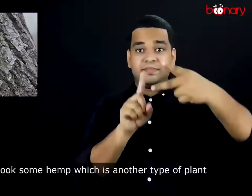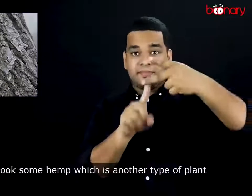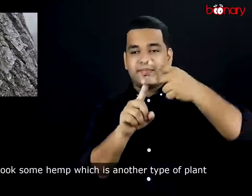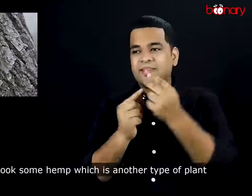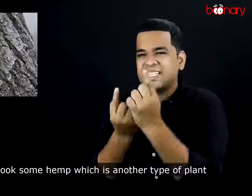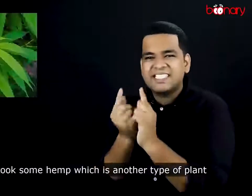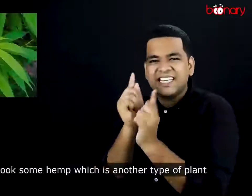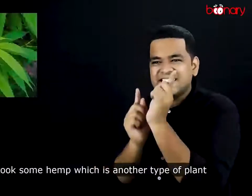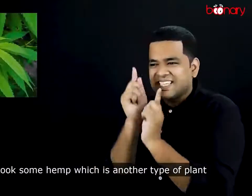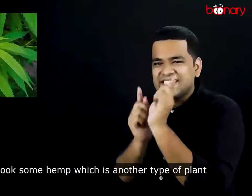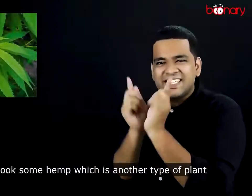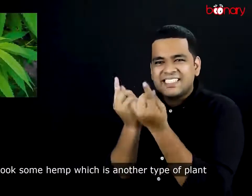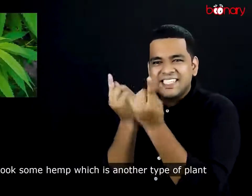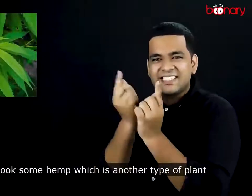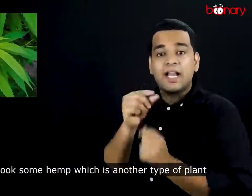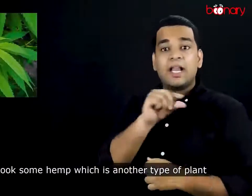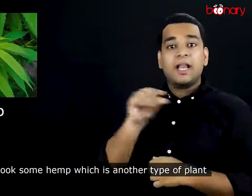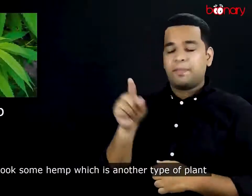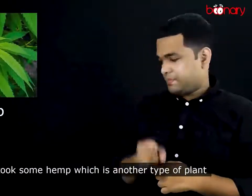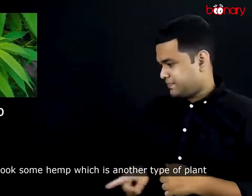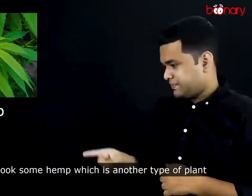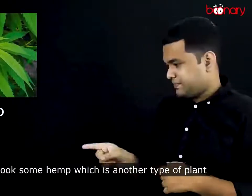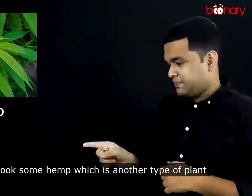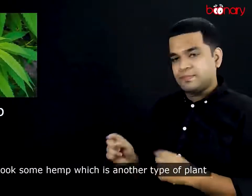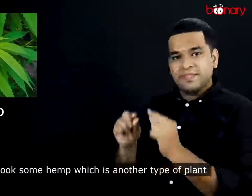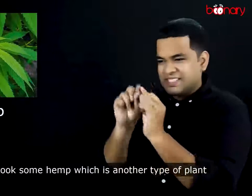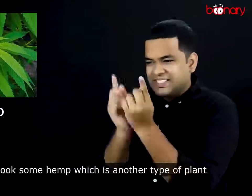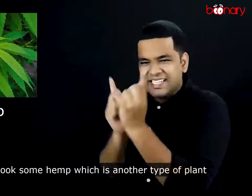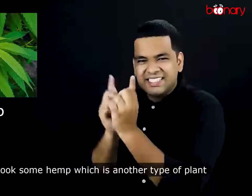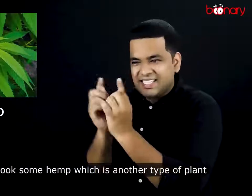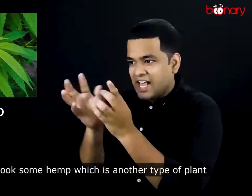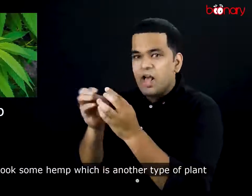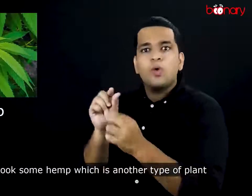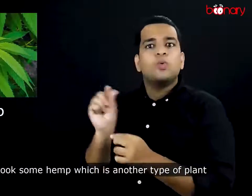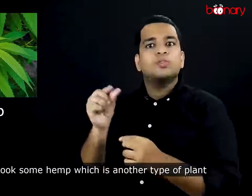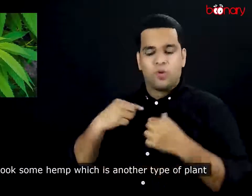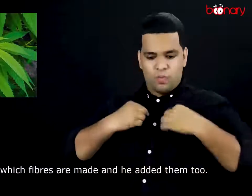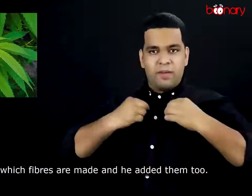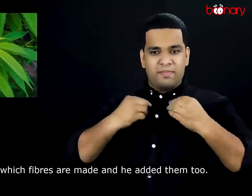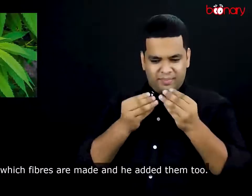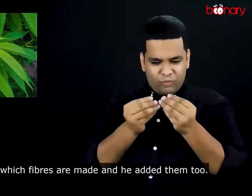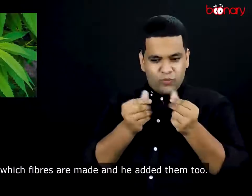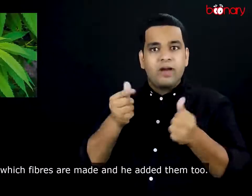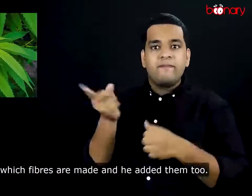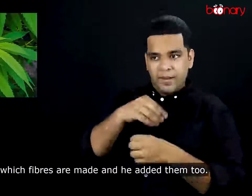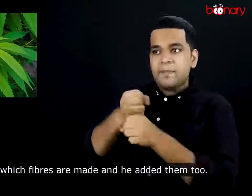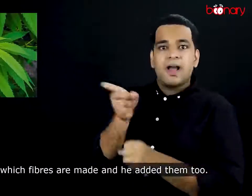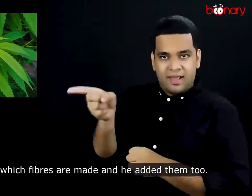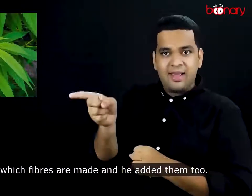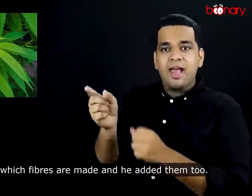Then he took some hemp, which is another type of plant through which fibers are made, and